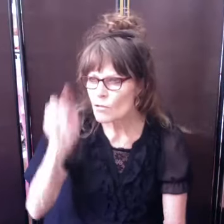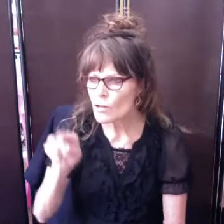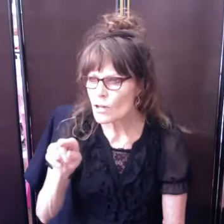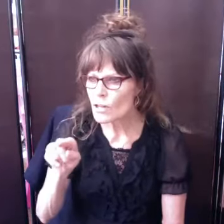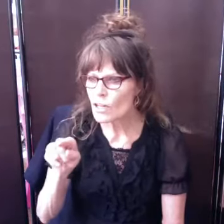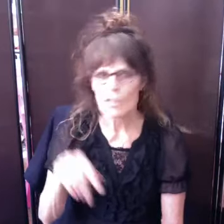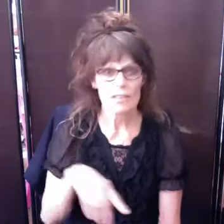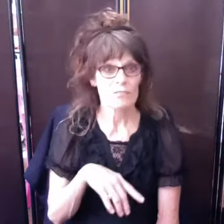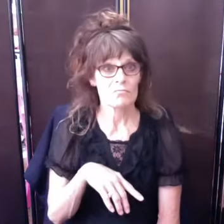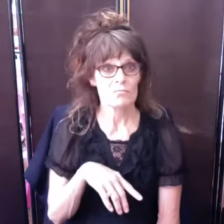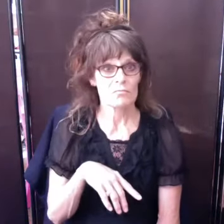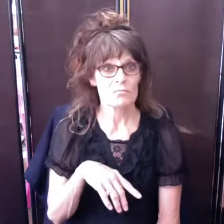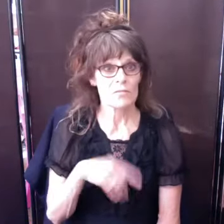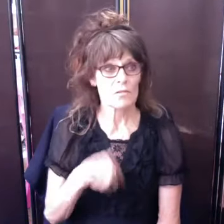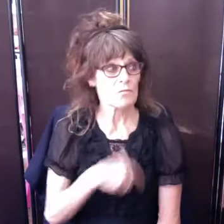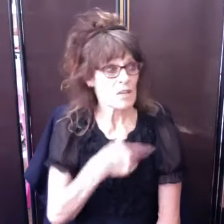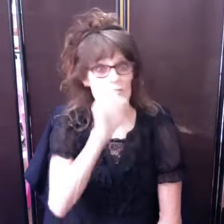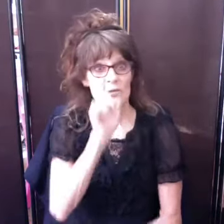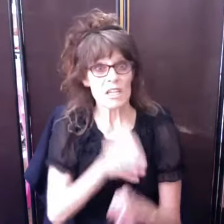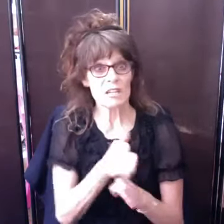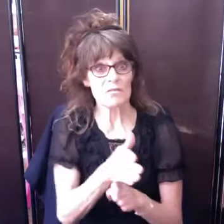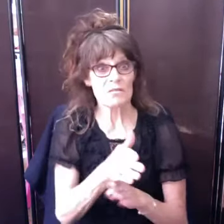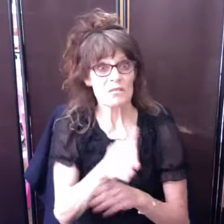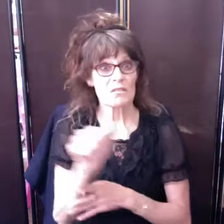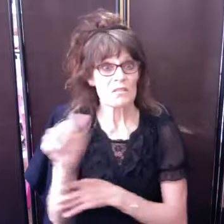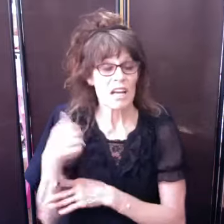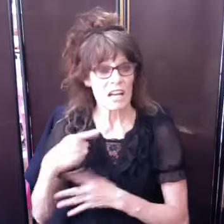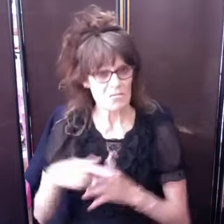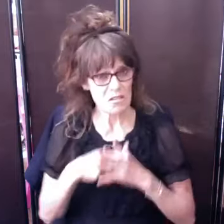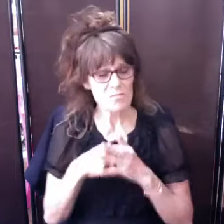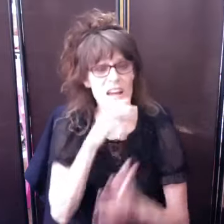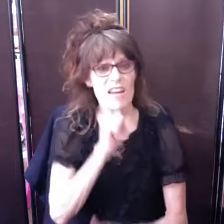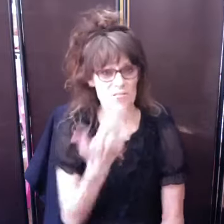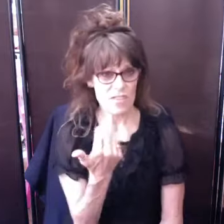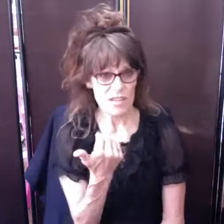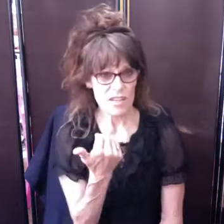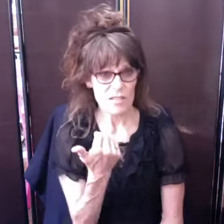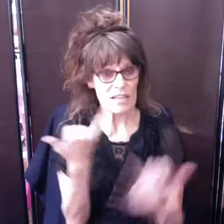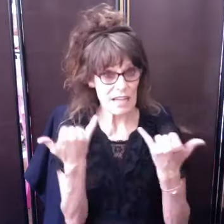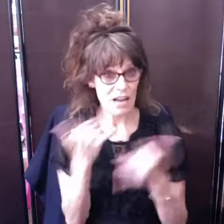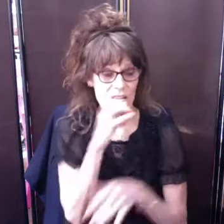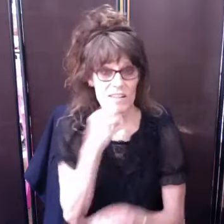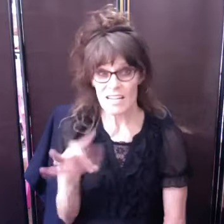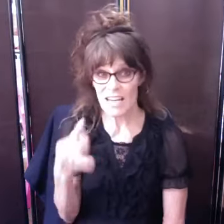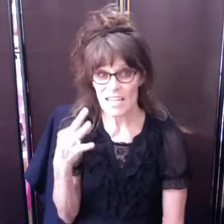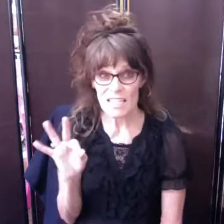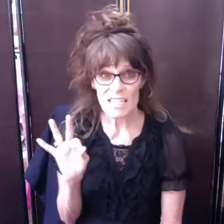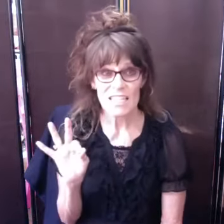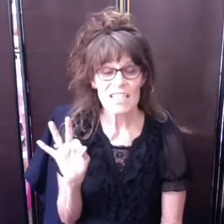We have drinking careers in Alcoholics Anonymous, and I'd started mine at 15, and by the time I was 19, I was running around with some people who were trying to teach me how to have a